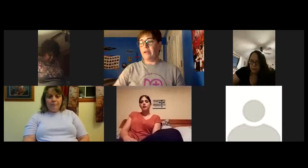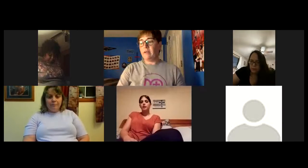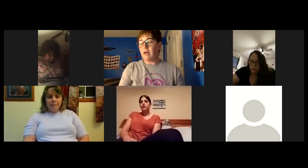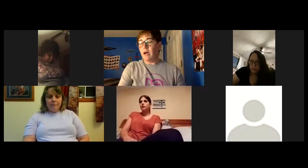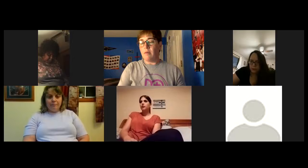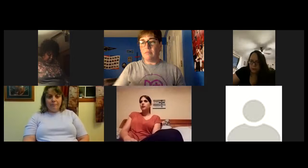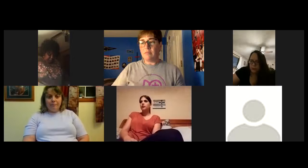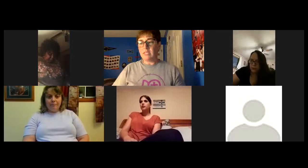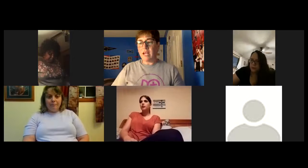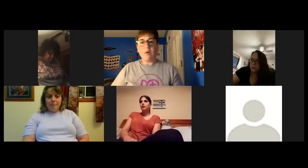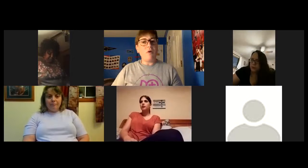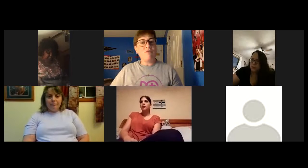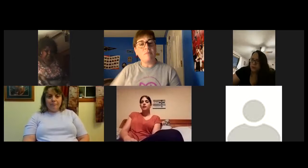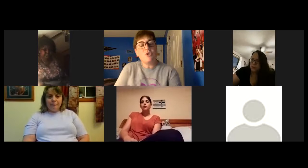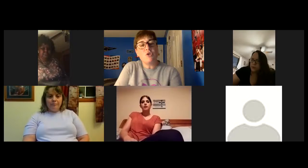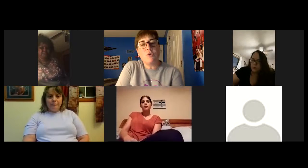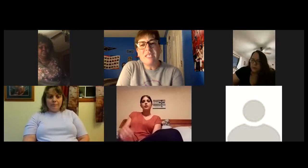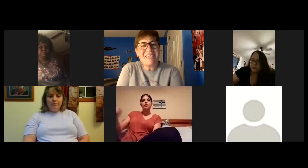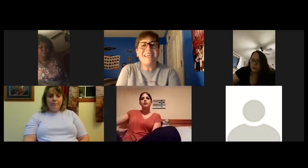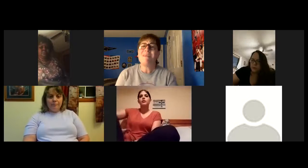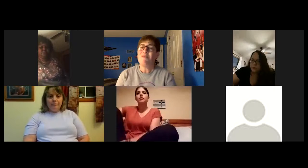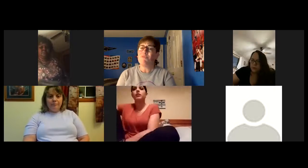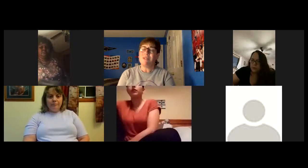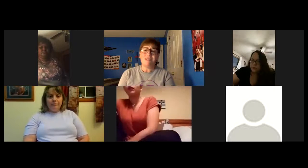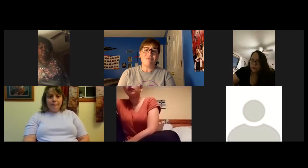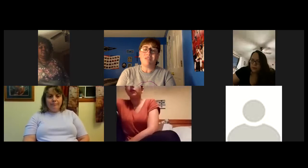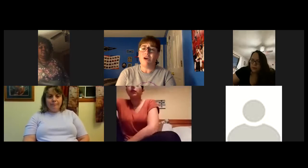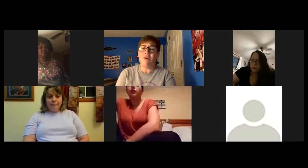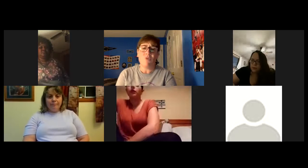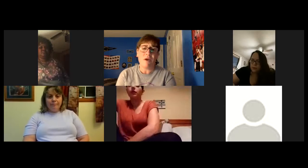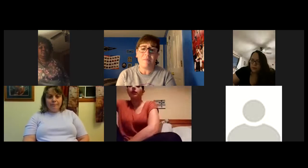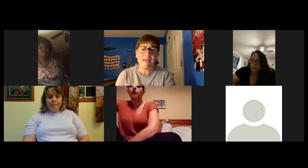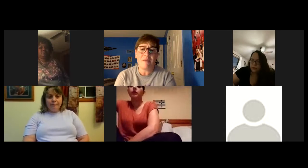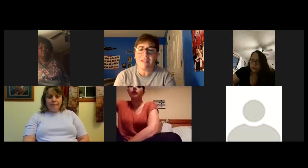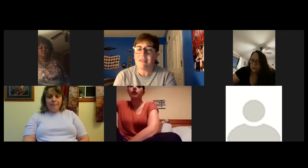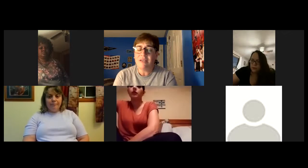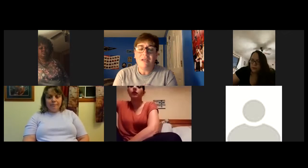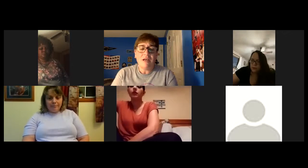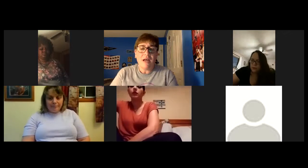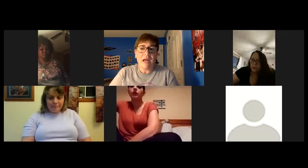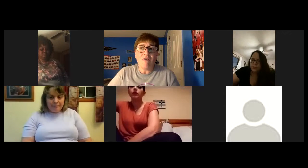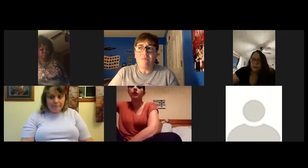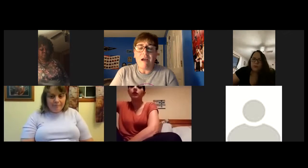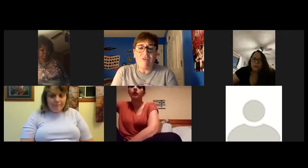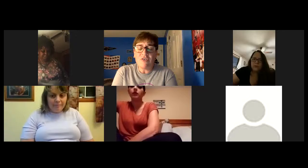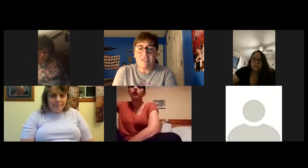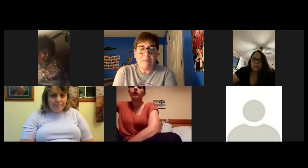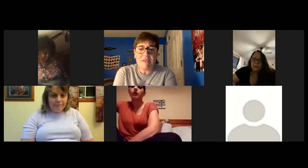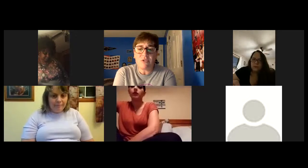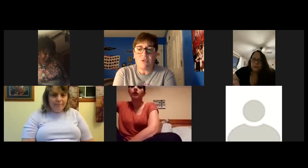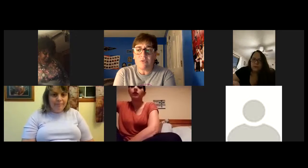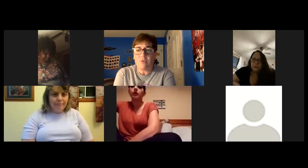way to kind of go over them too, because it can be really, really overwhelming. I mean, our